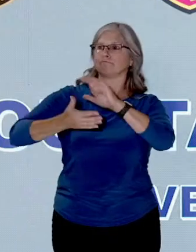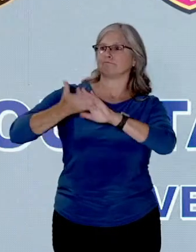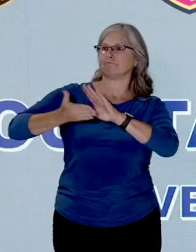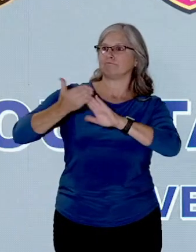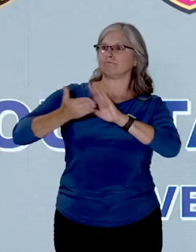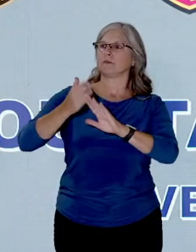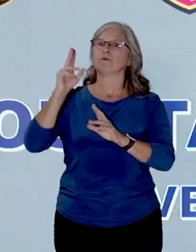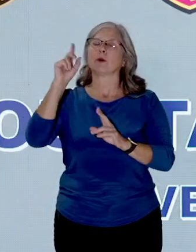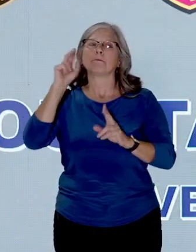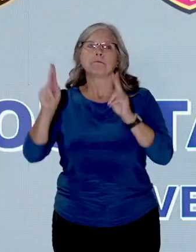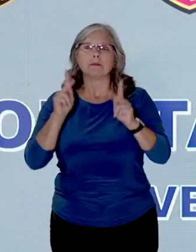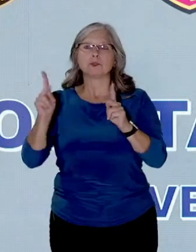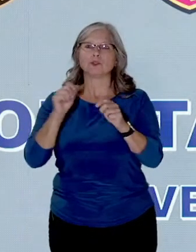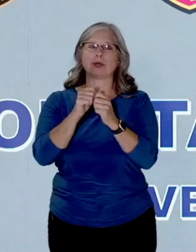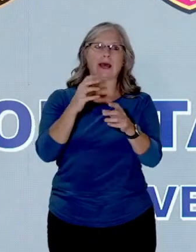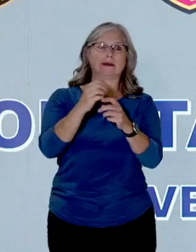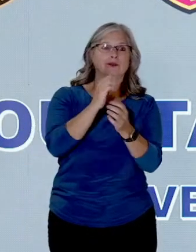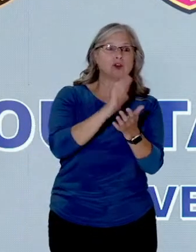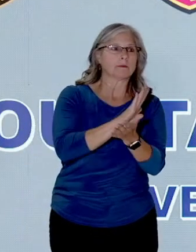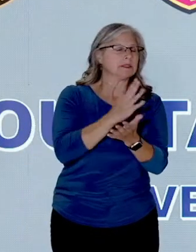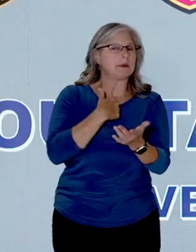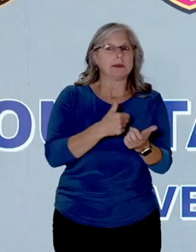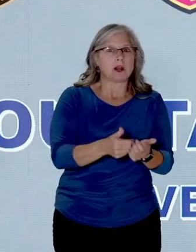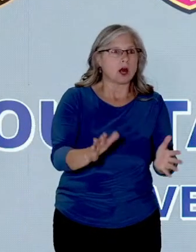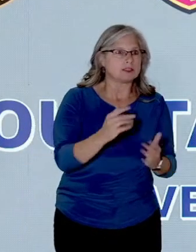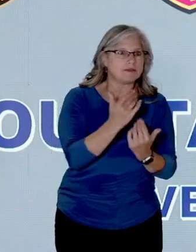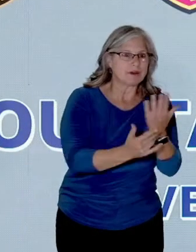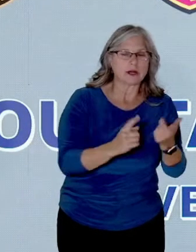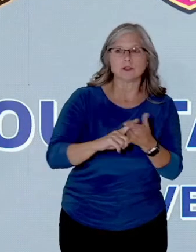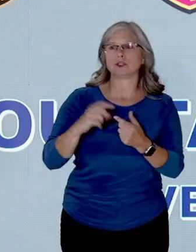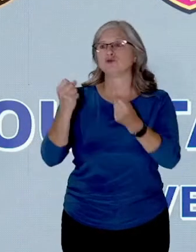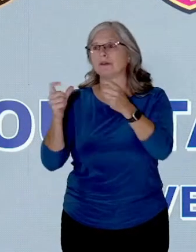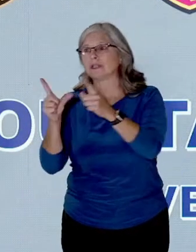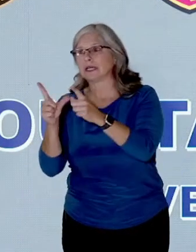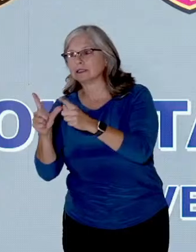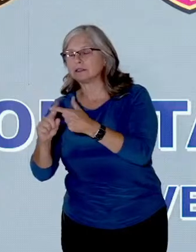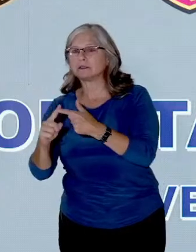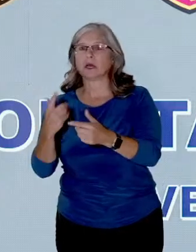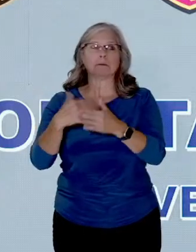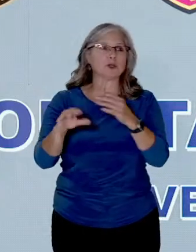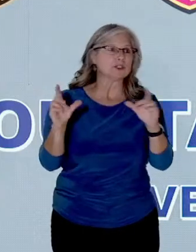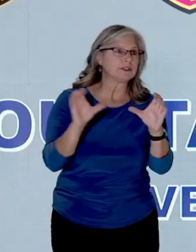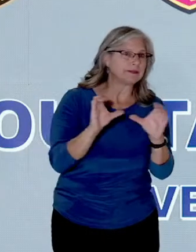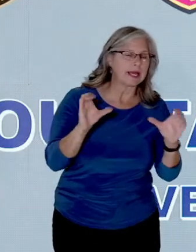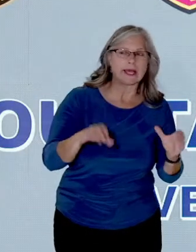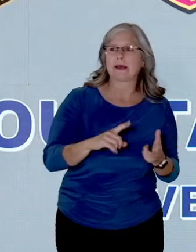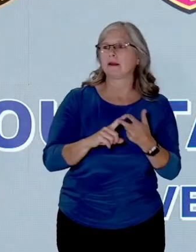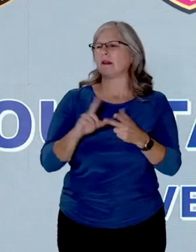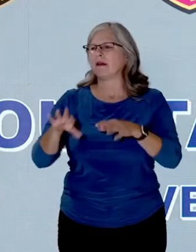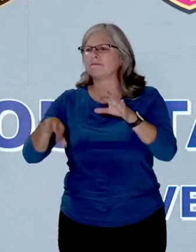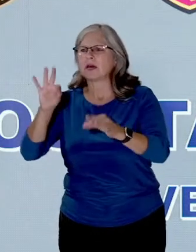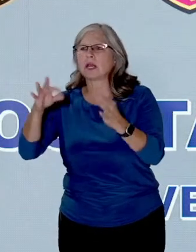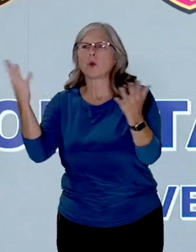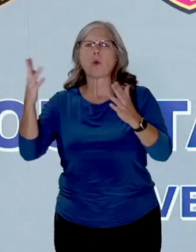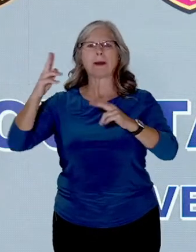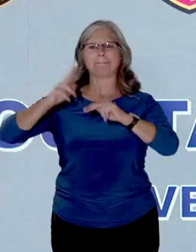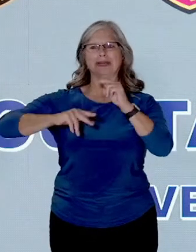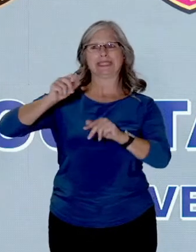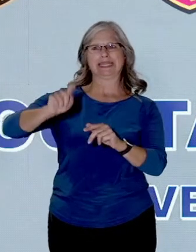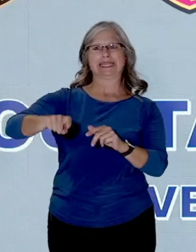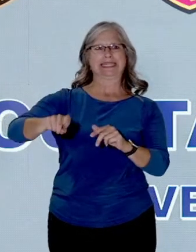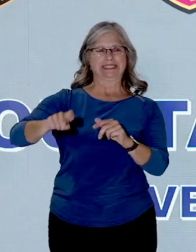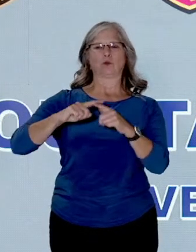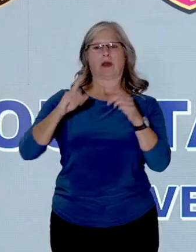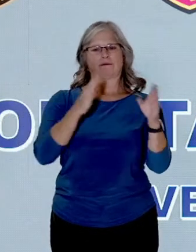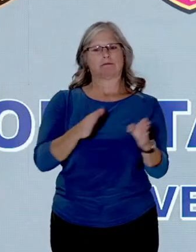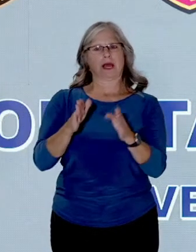center for people to get documents that they may have lost, their driver's license, their birth certificate, finding out what building needs they're going to have. They'll have